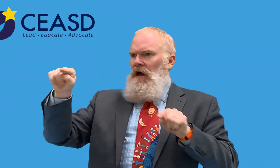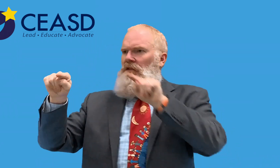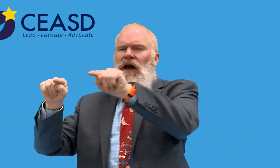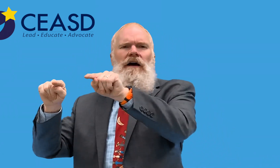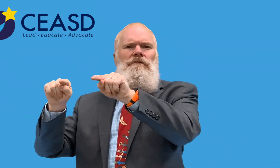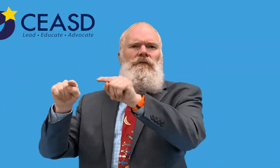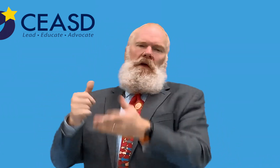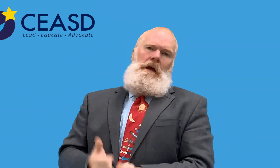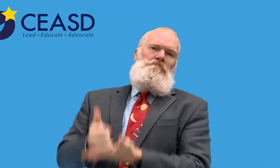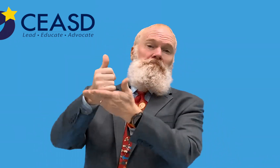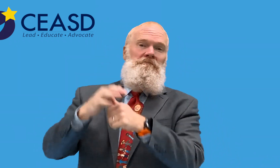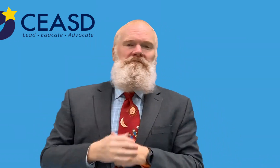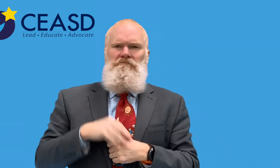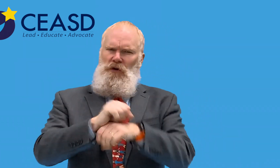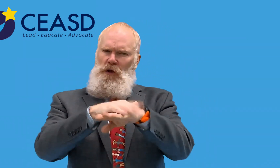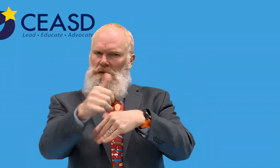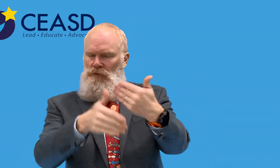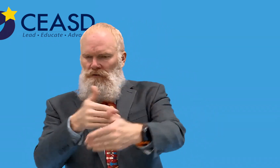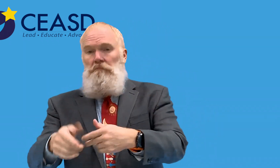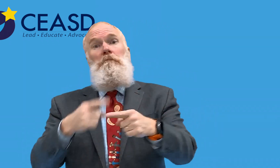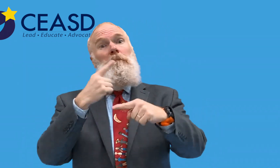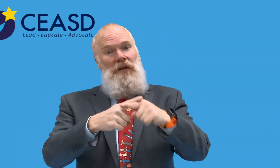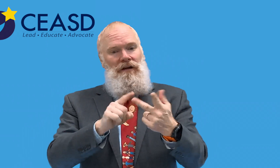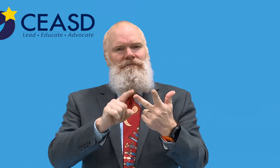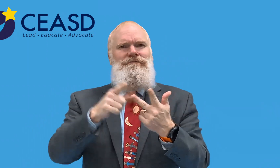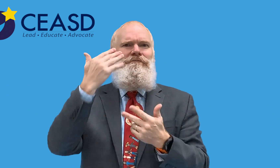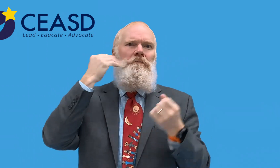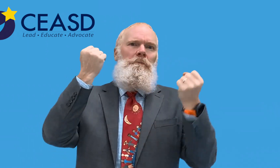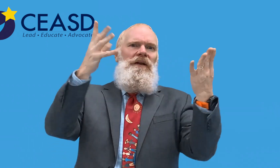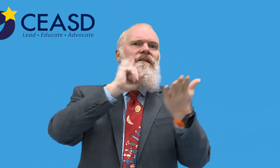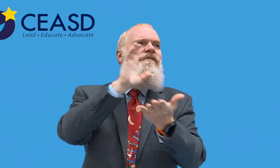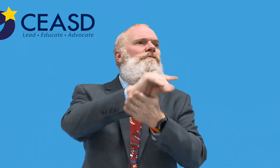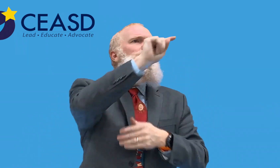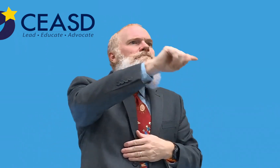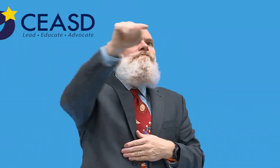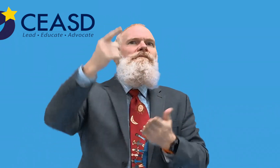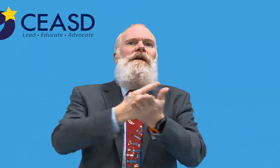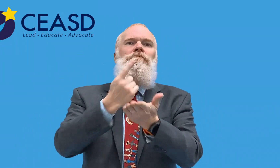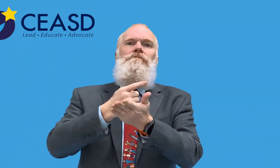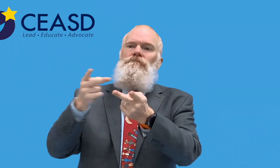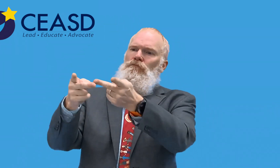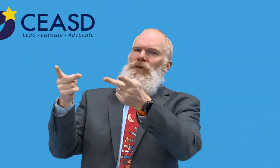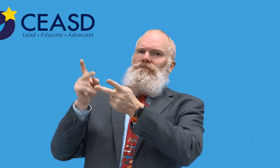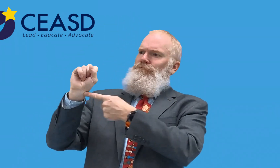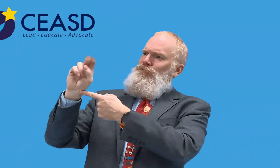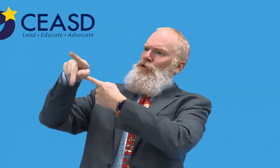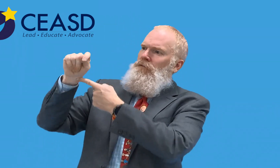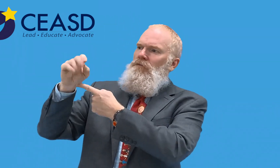to assess areas of improvement. This process is ongoing. As part of that, there is a need that